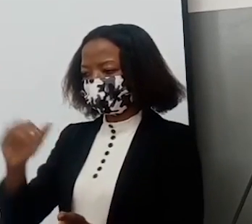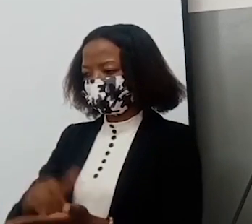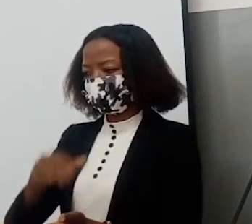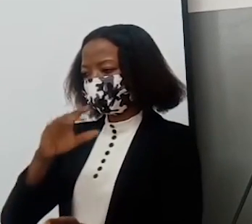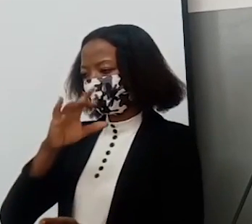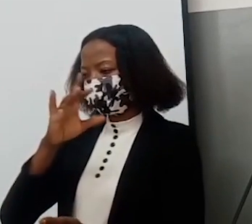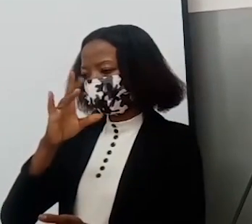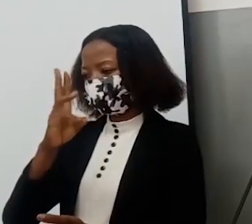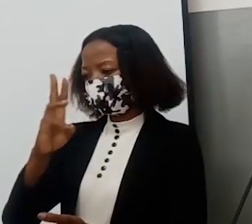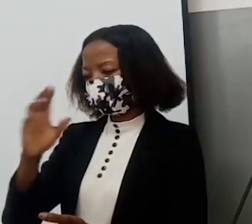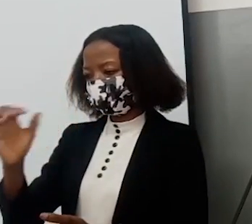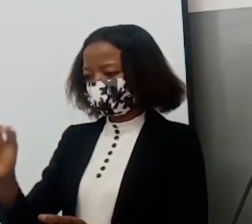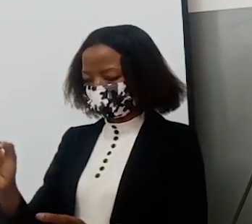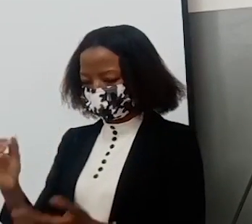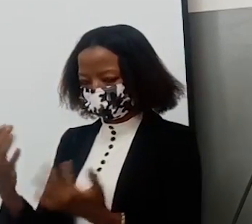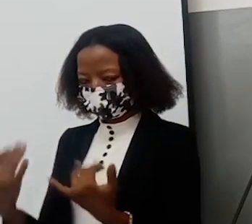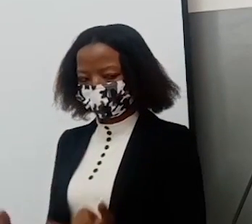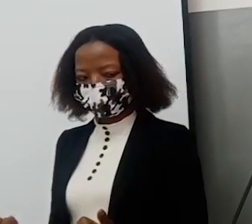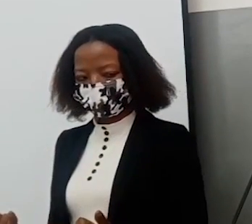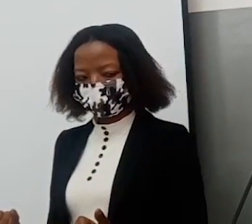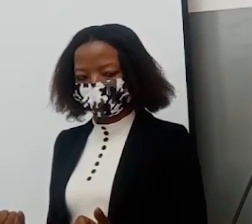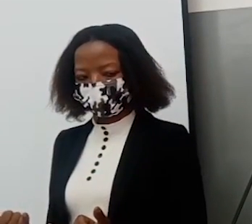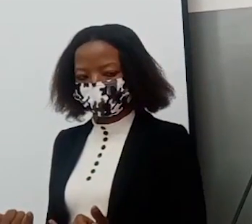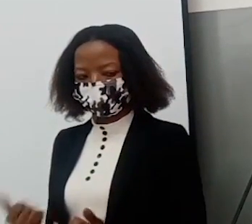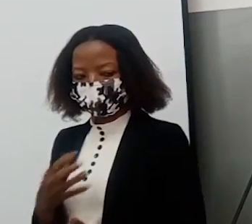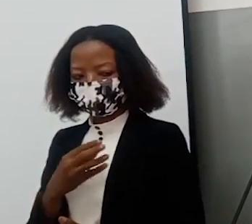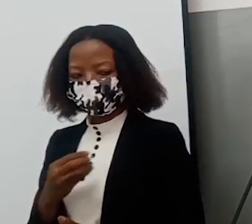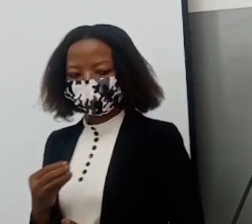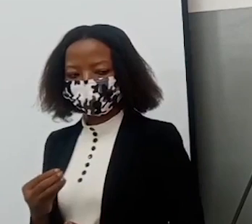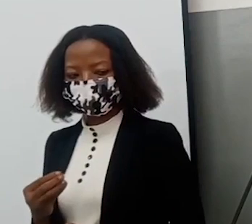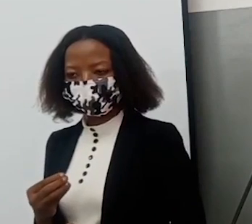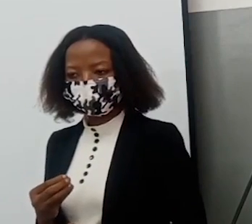631,760 so far. And